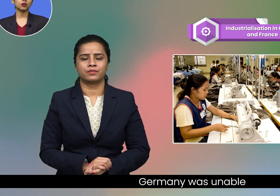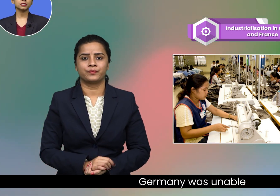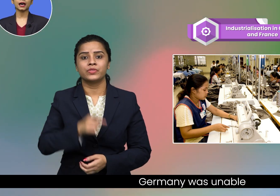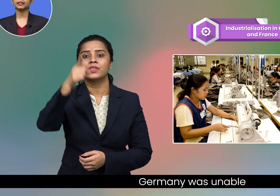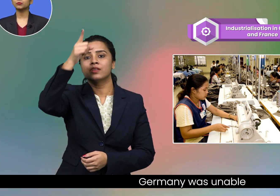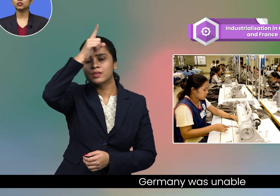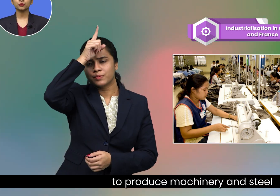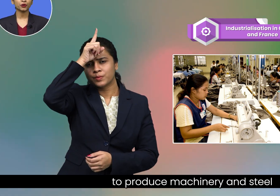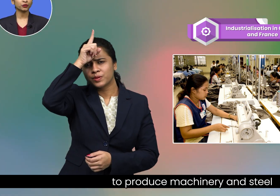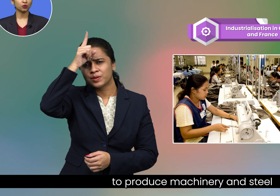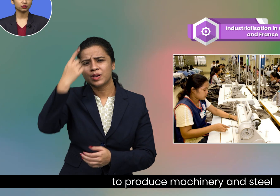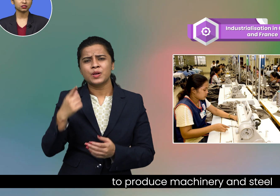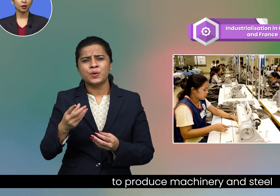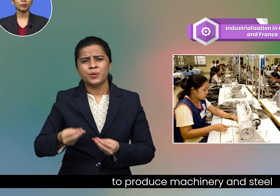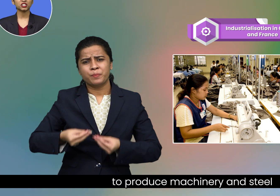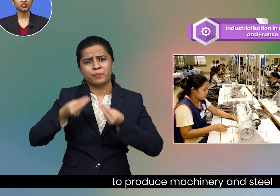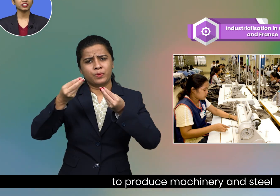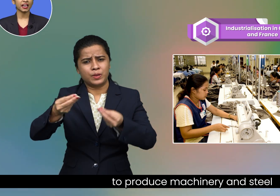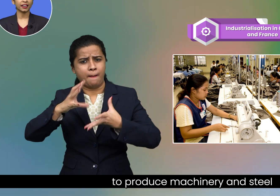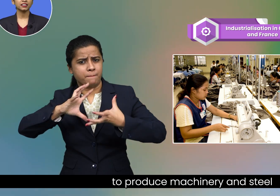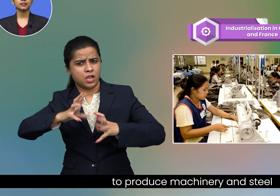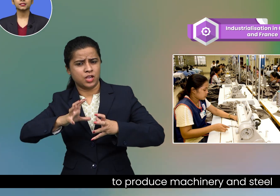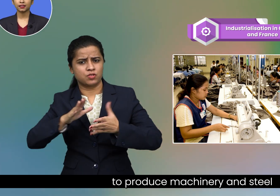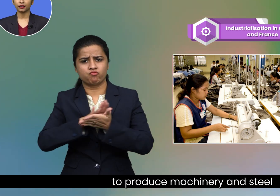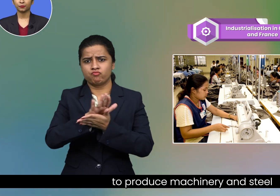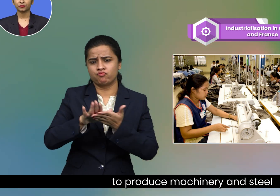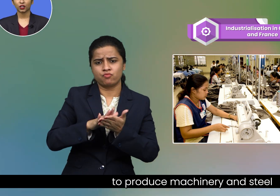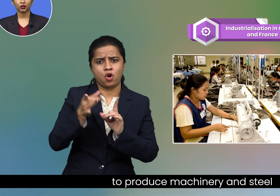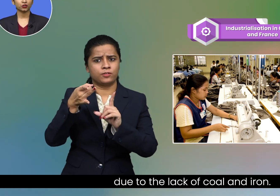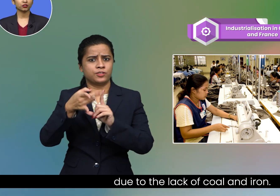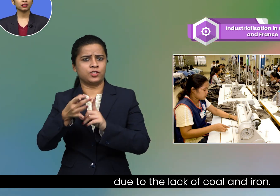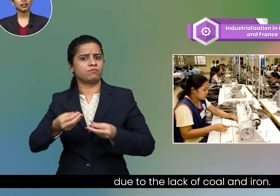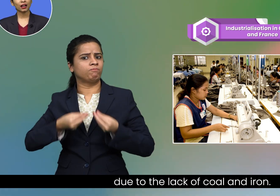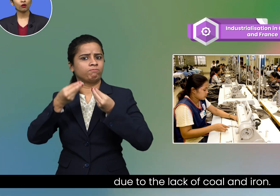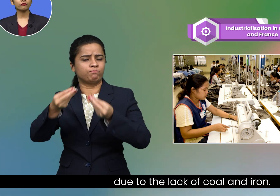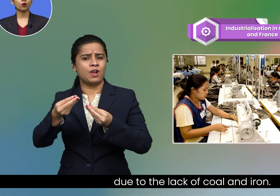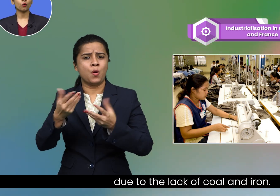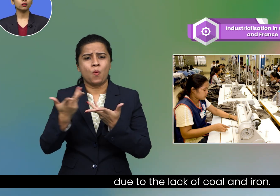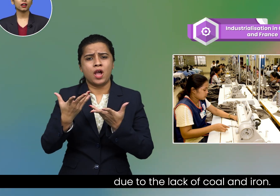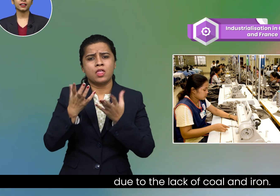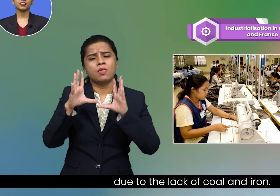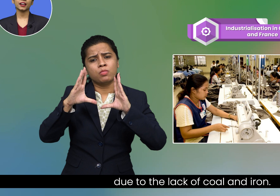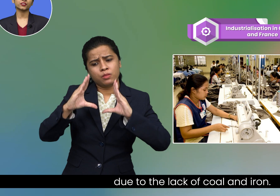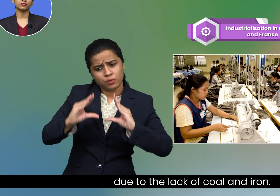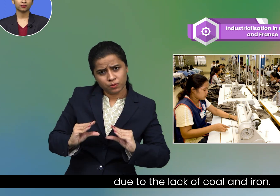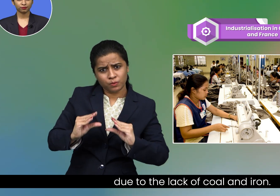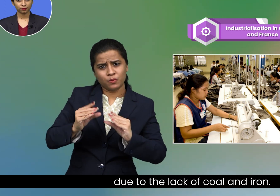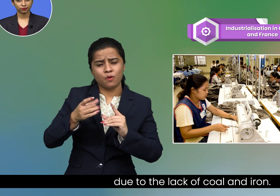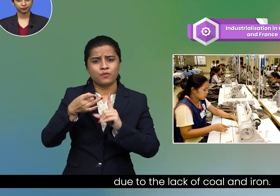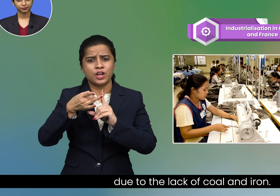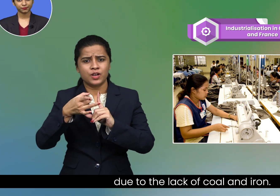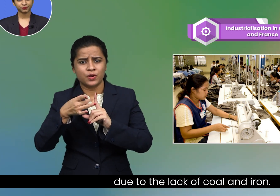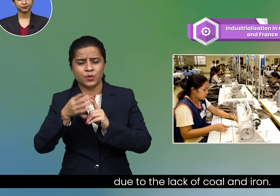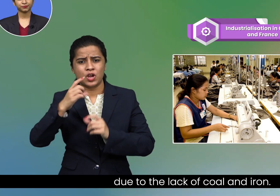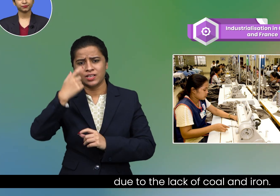Germany was unable to produce machinery and steel due to the lack of coal and iron.